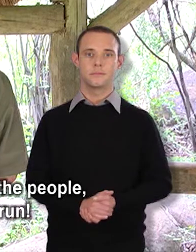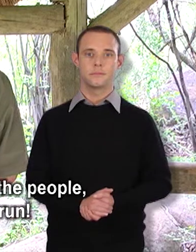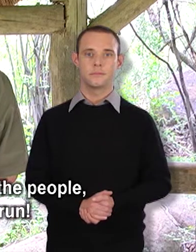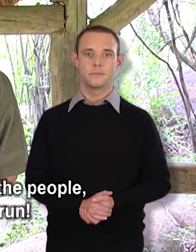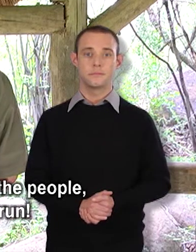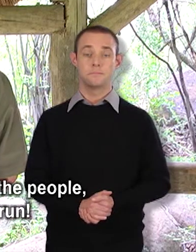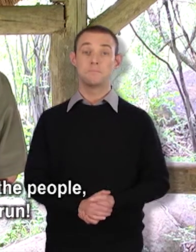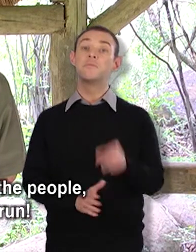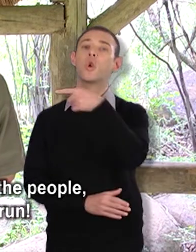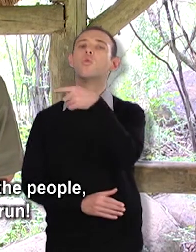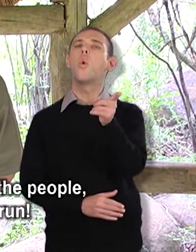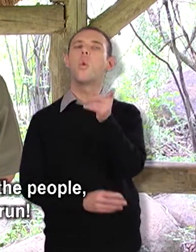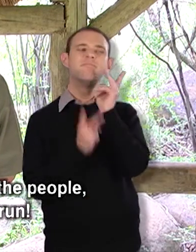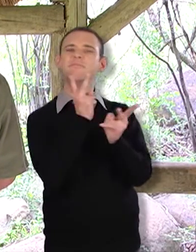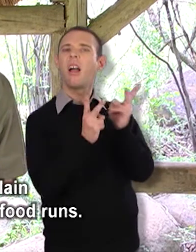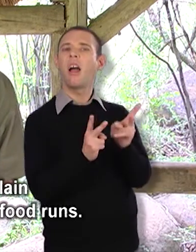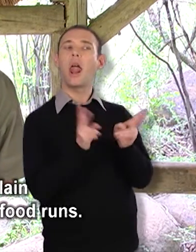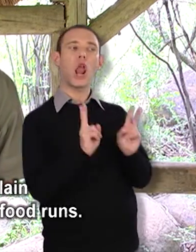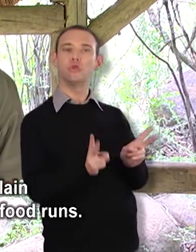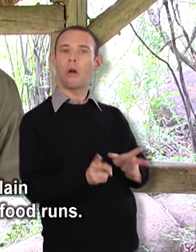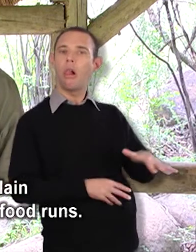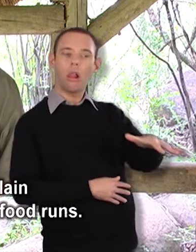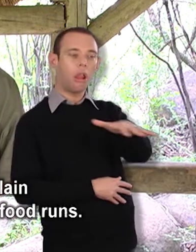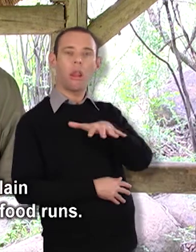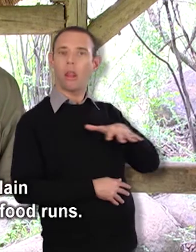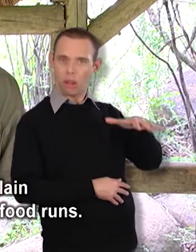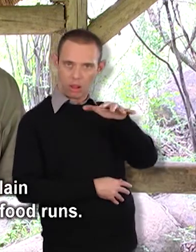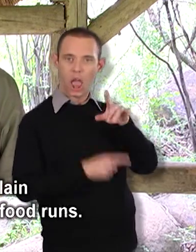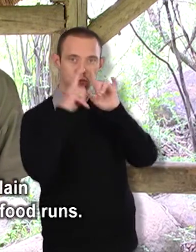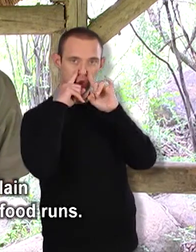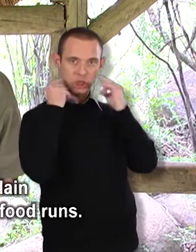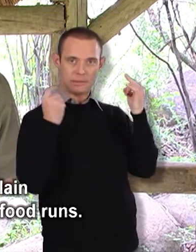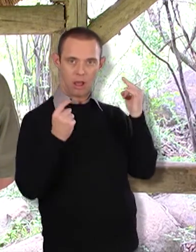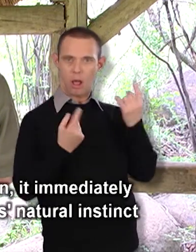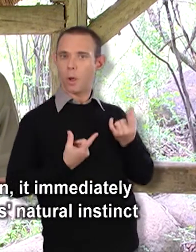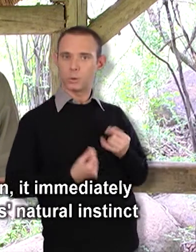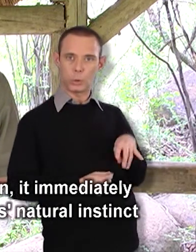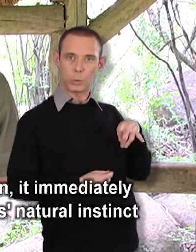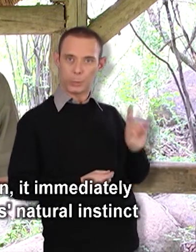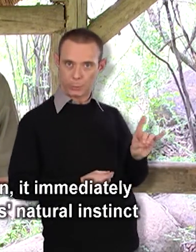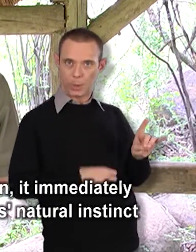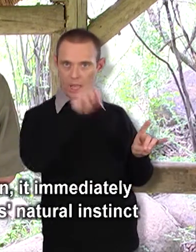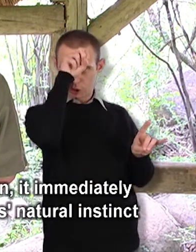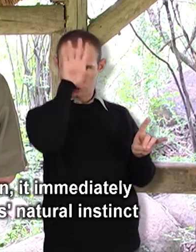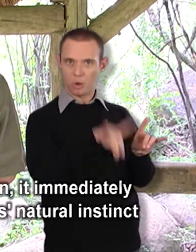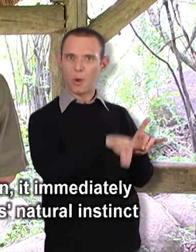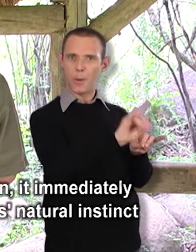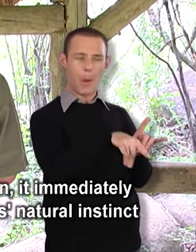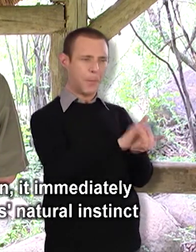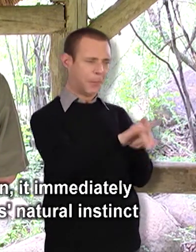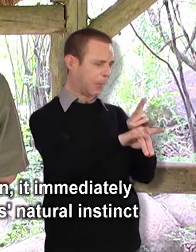I always tell the people, don't run. Plain and simple. Food runs. So as soon as you